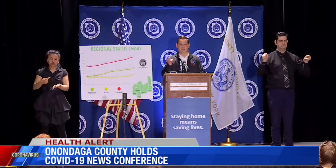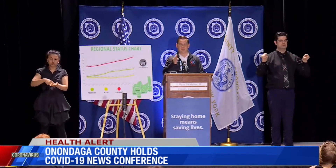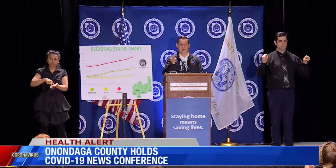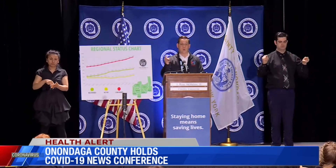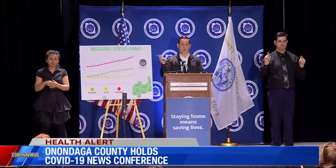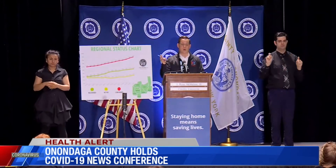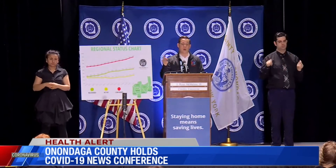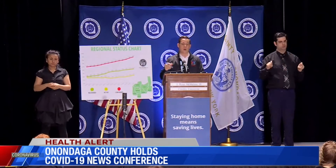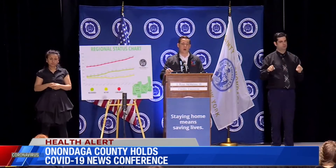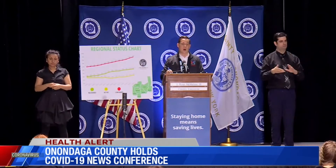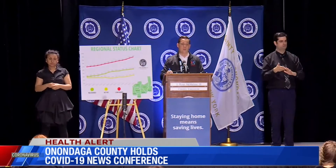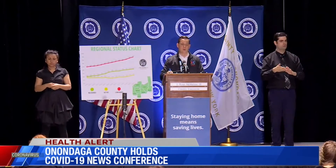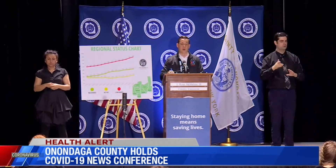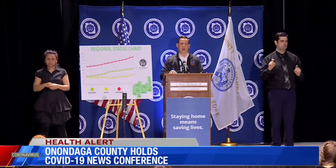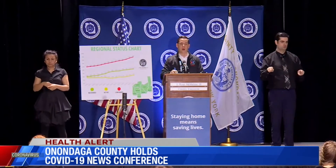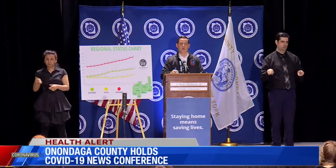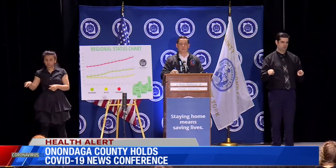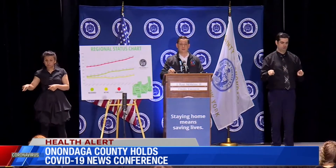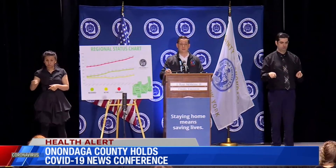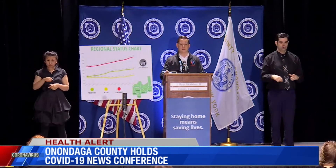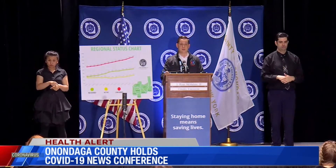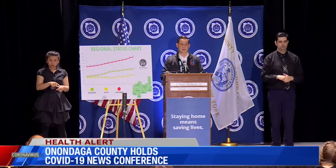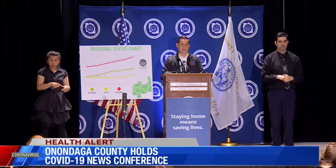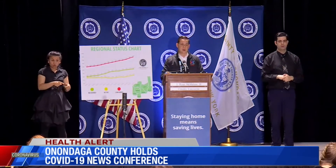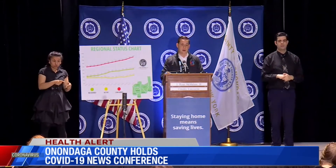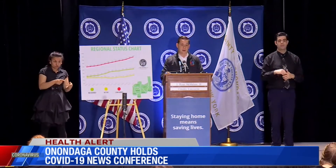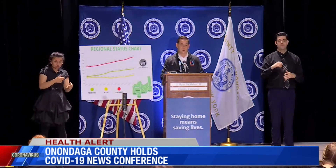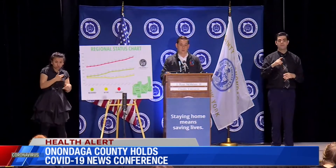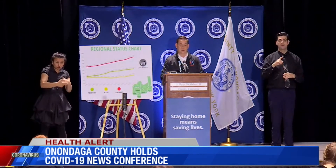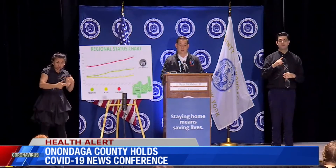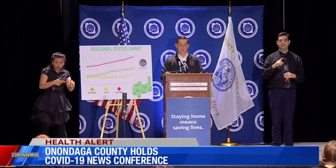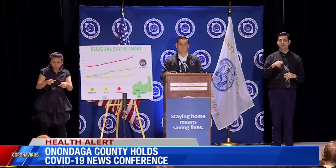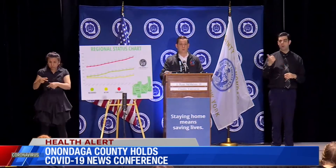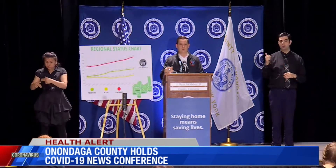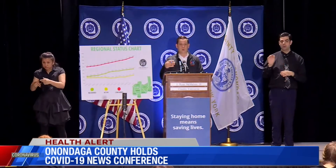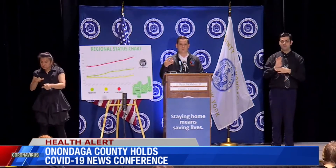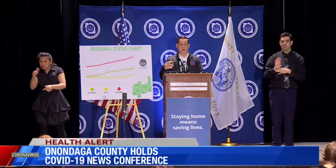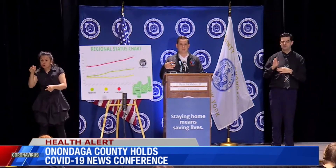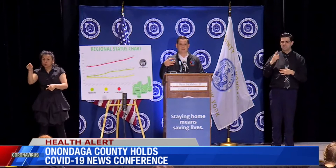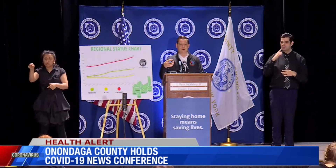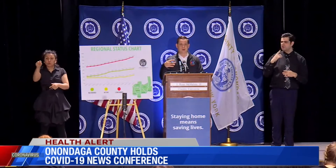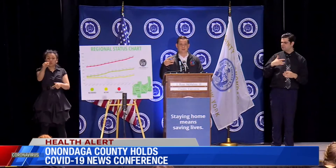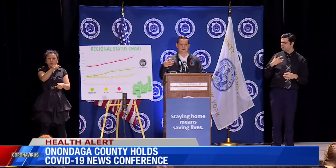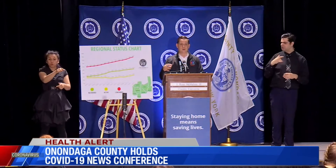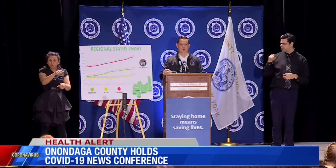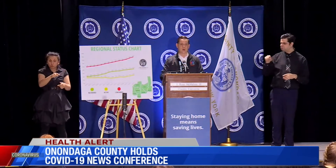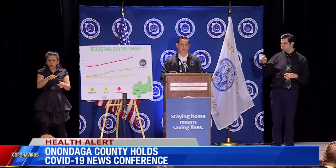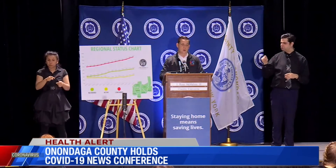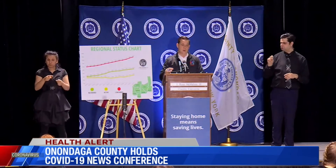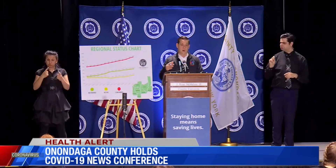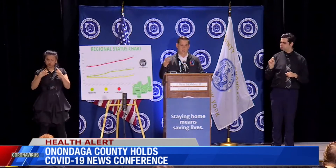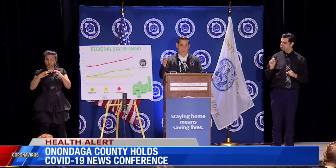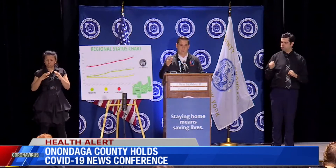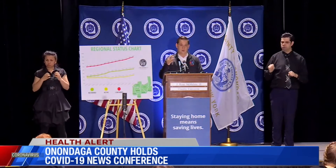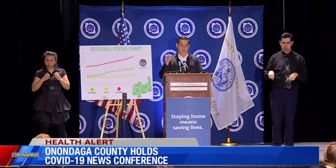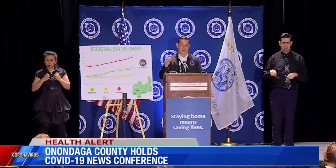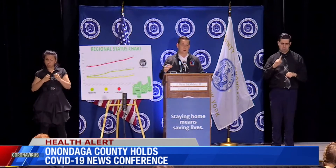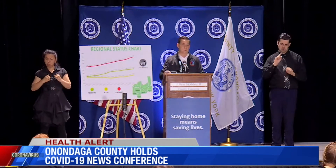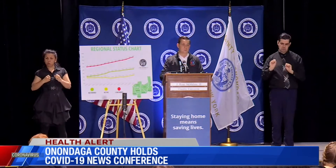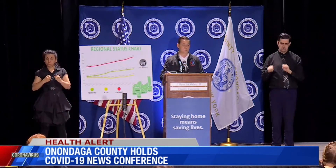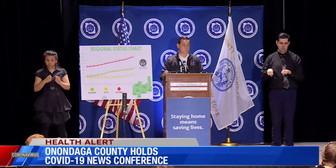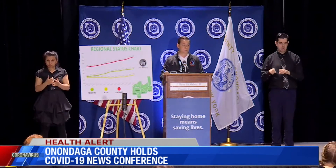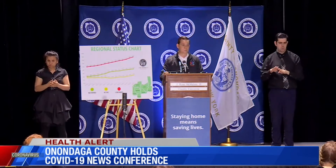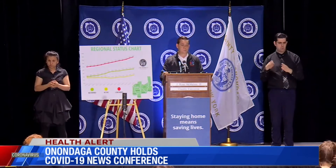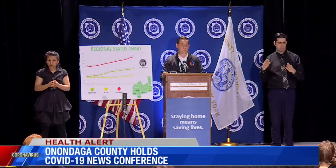supply chains can now work. But there are other businesses that we think we can probably put into this phase one. We got to work that out with the